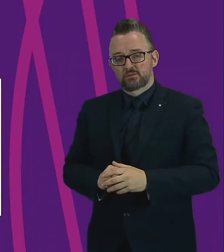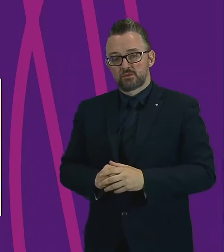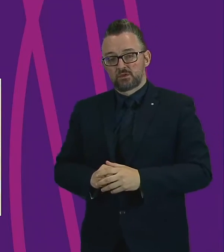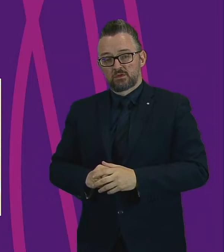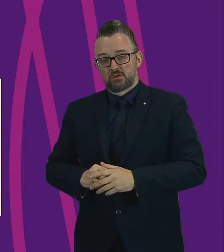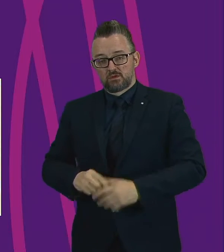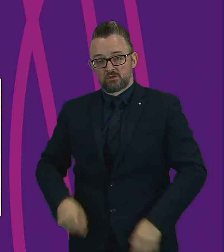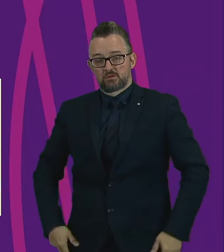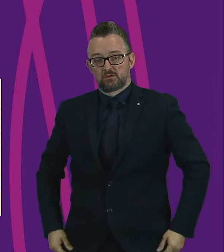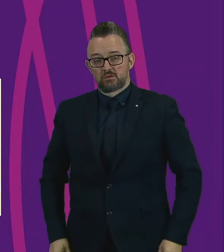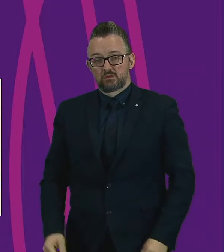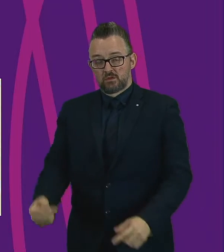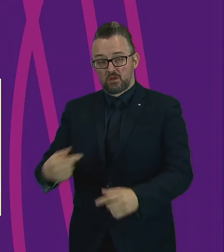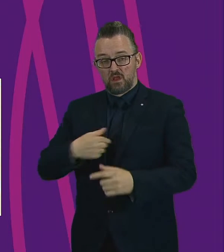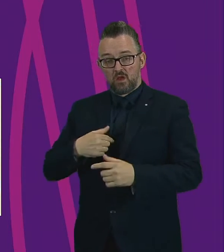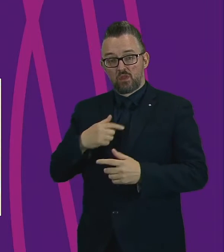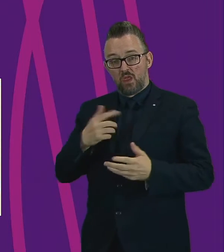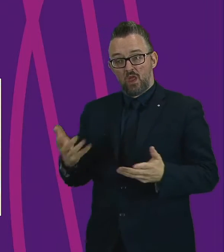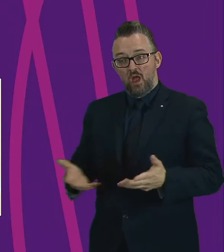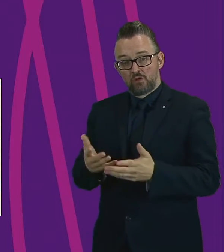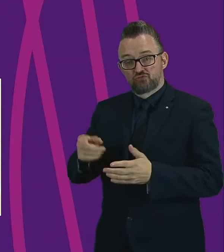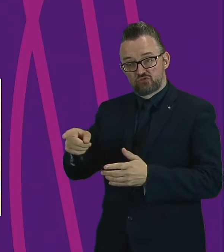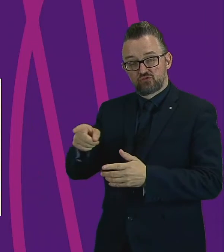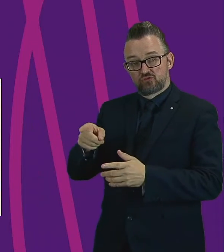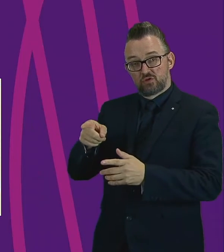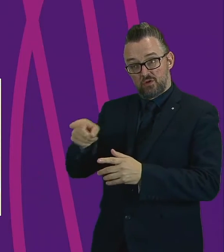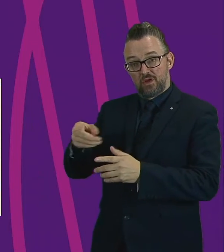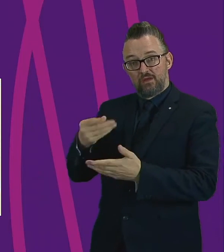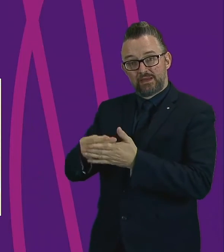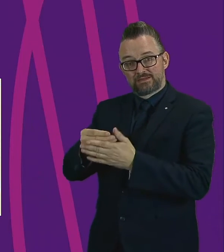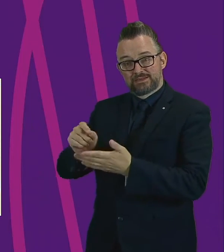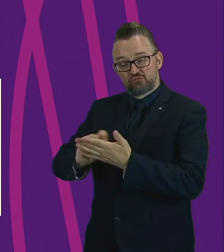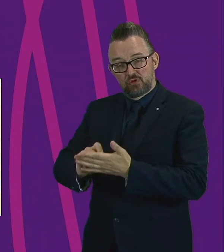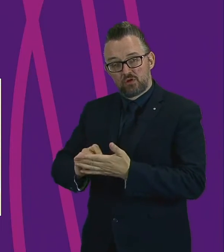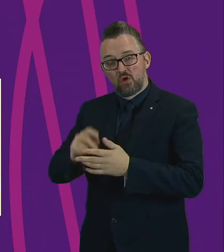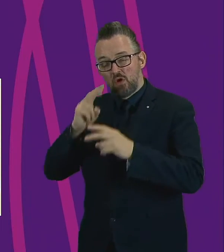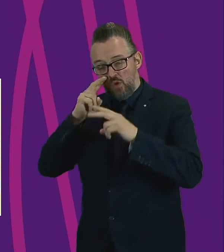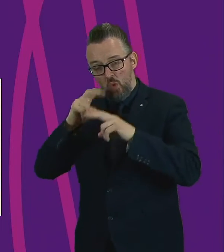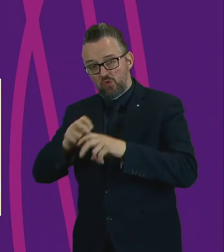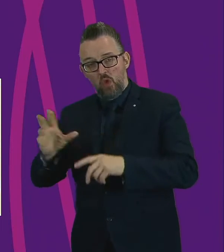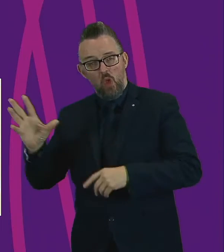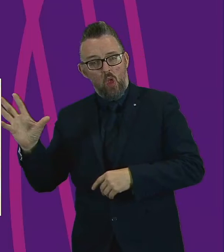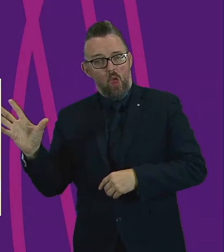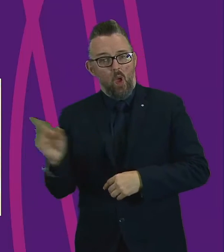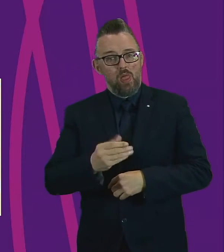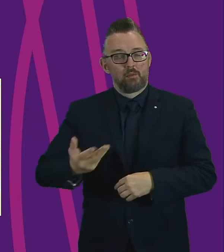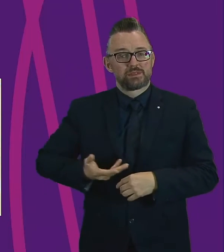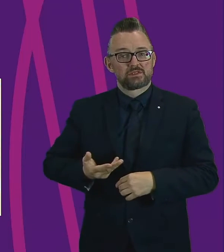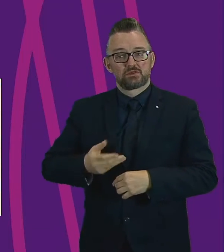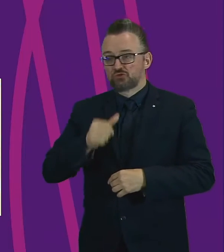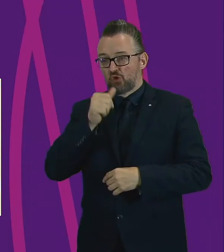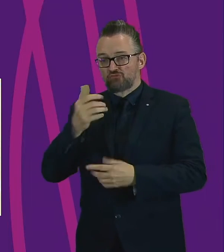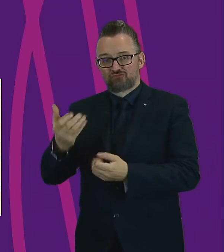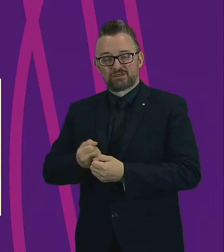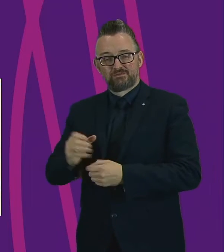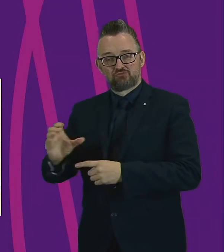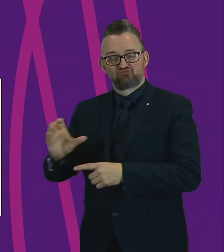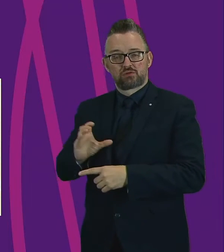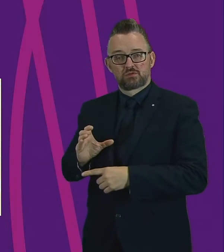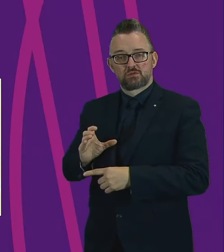Well, I would urge the Finance Secretary in our considerations to look at all those businesses that are not receiving grants and to look at